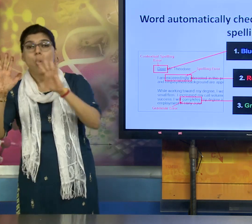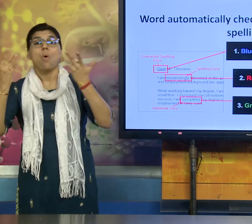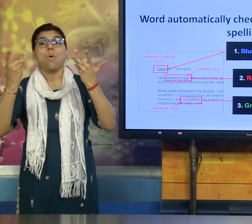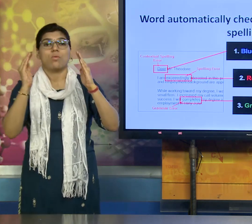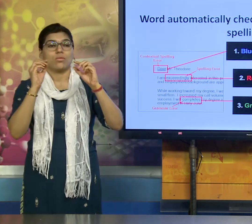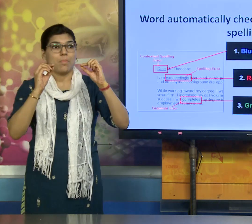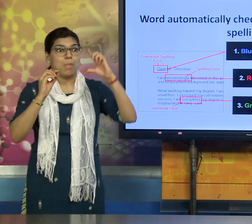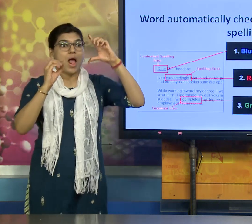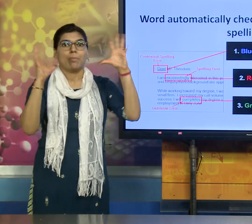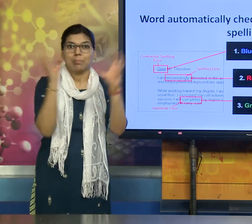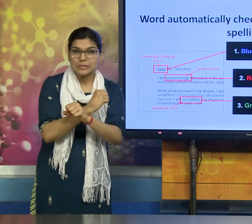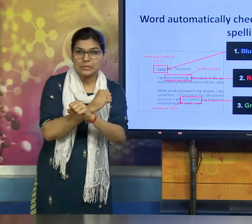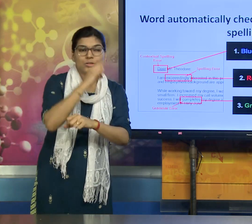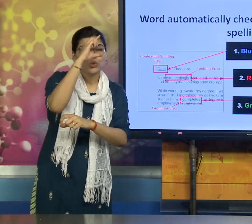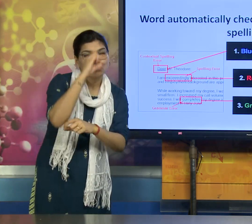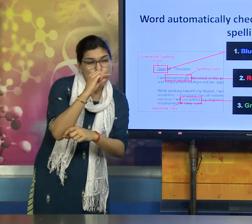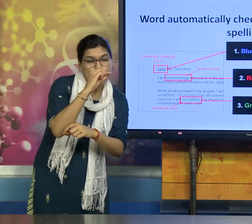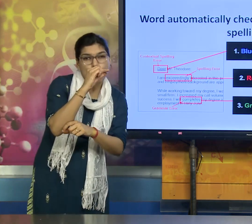some grammatical error,